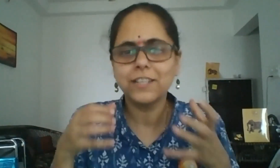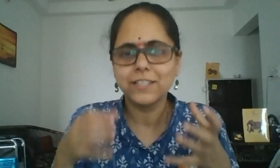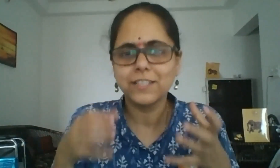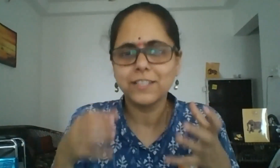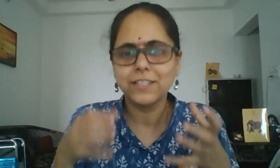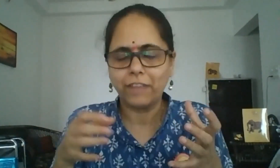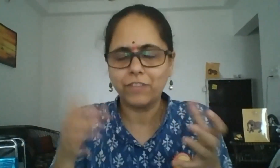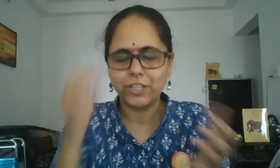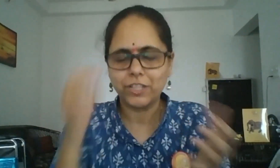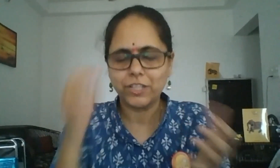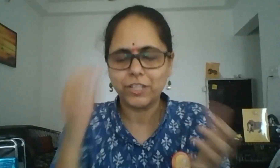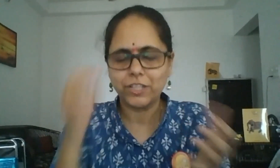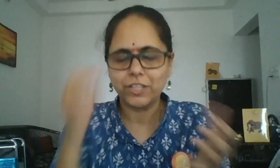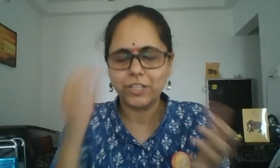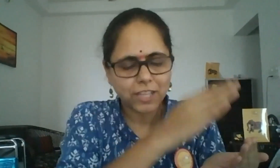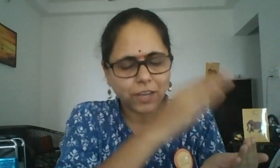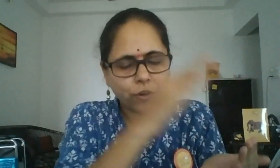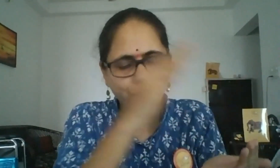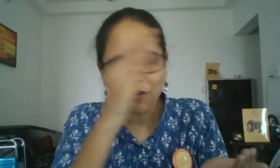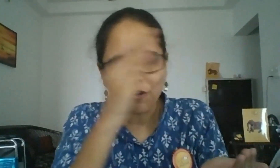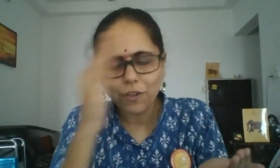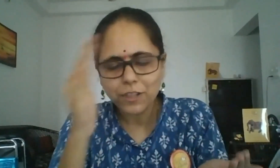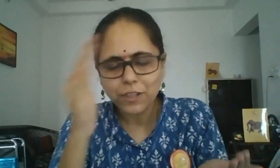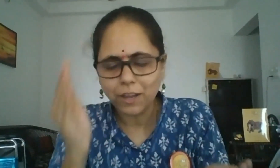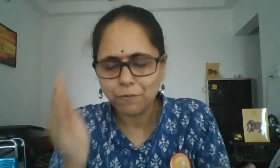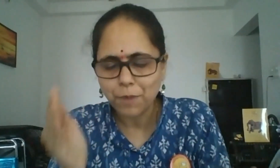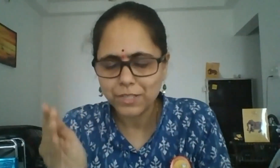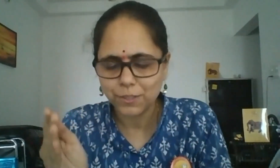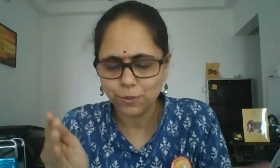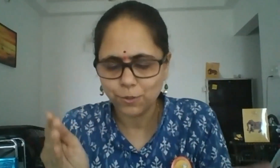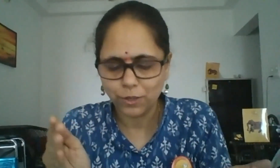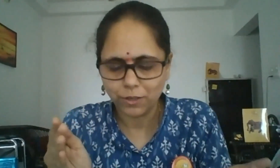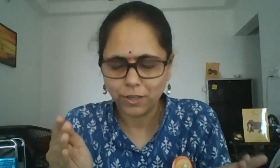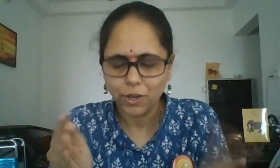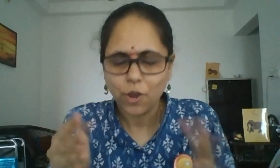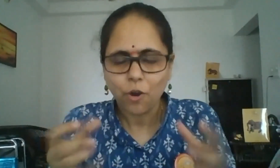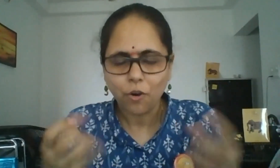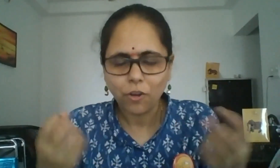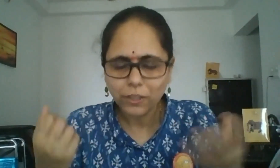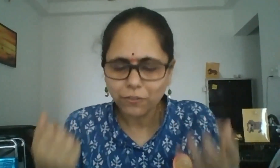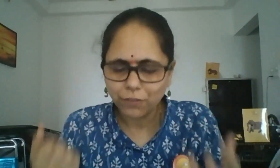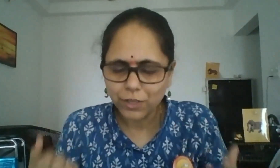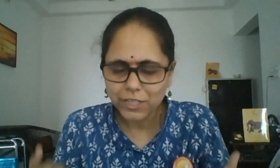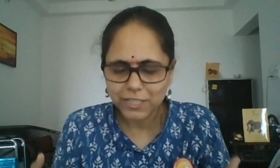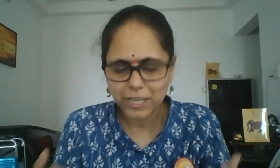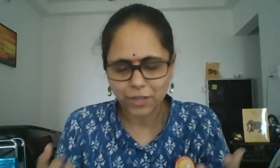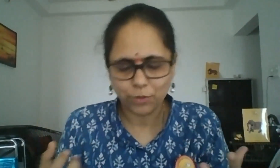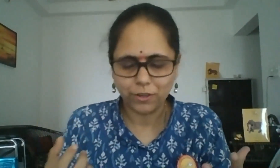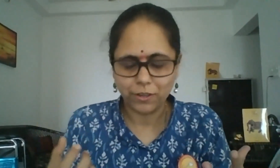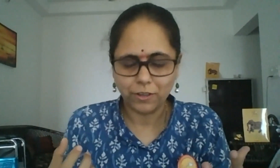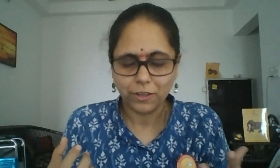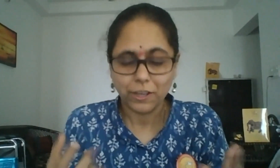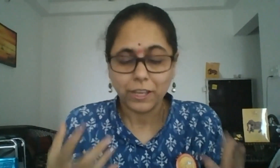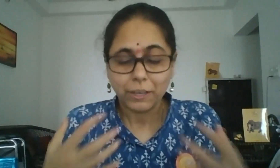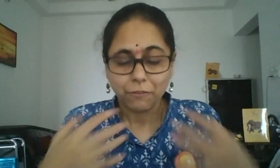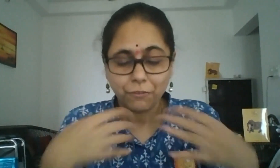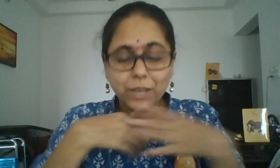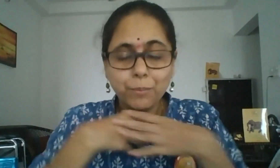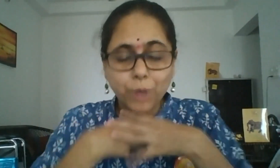sign language. Just think of all the alphabets you learned, all the words that you learned. Feel proud